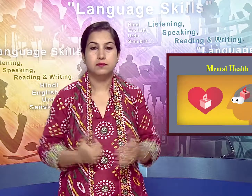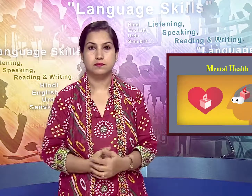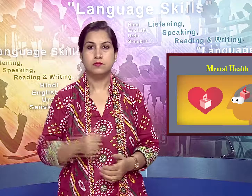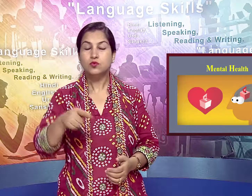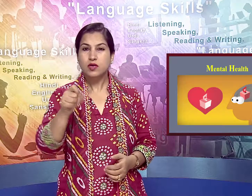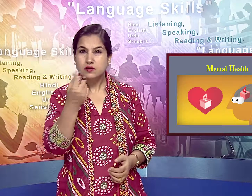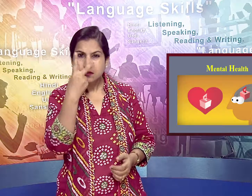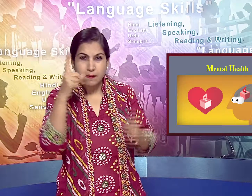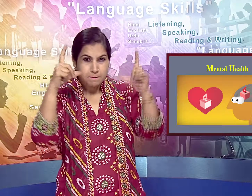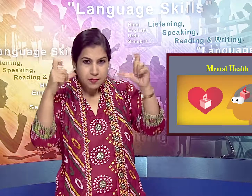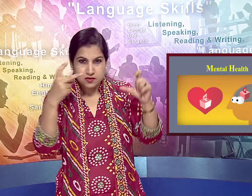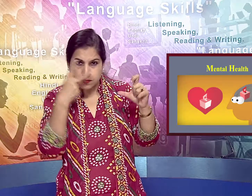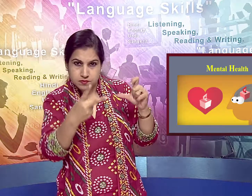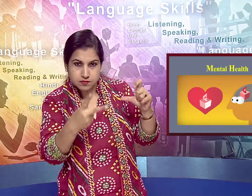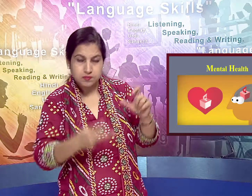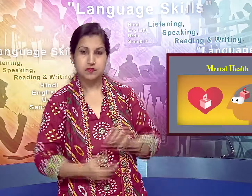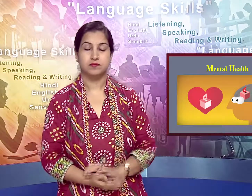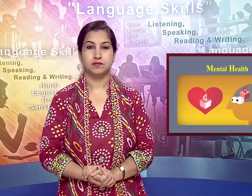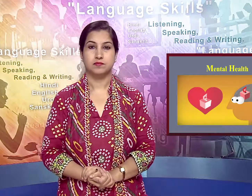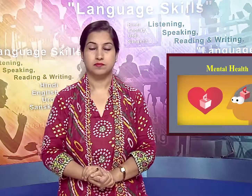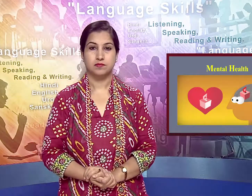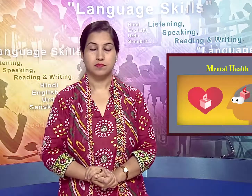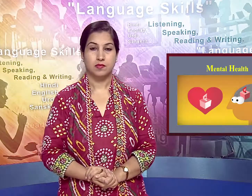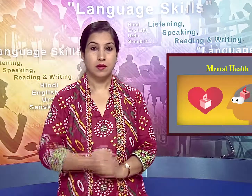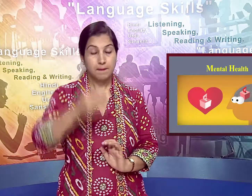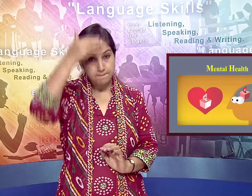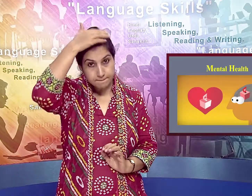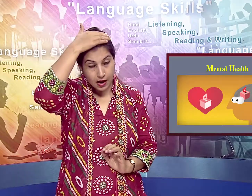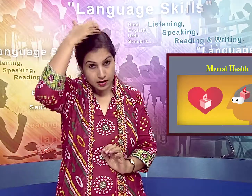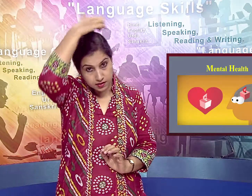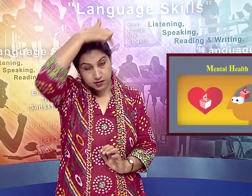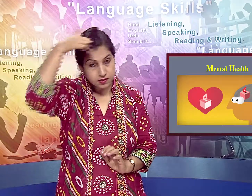As you can see in the picture of mind and heart,